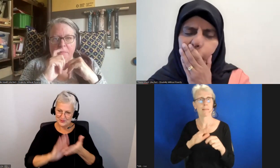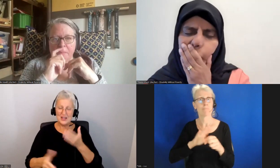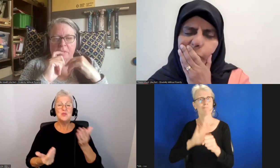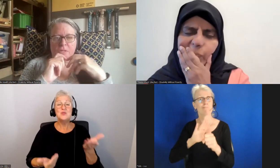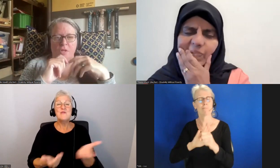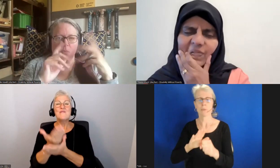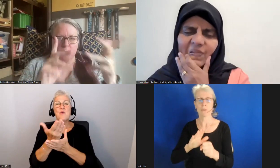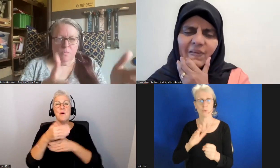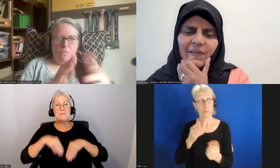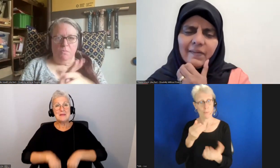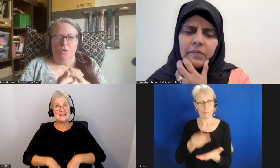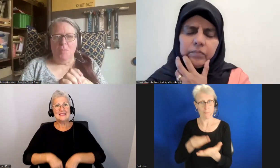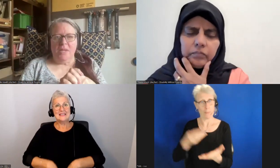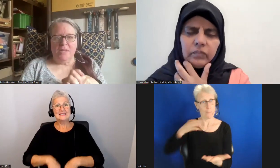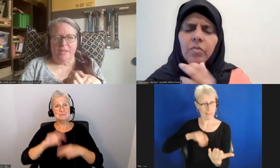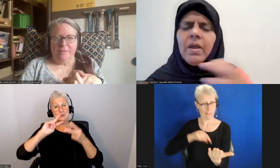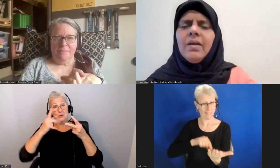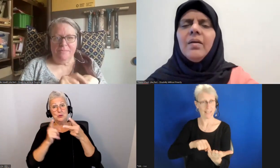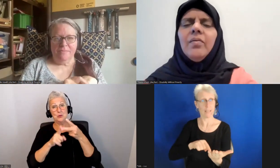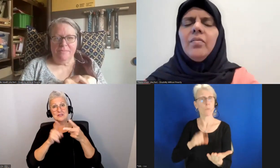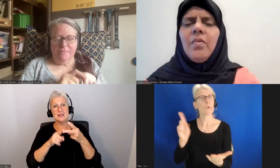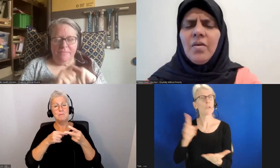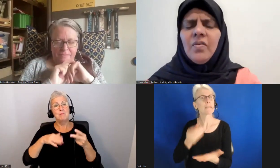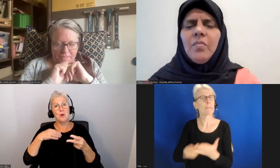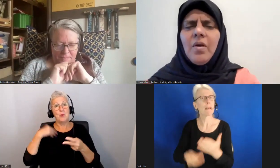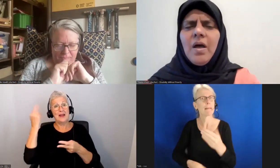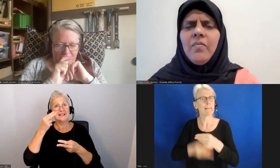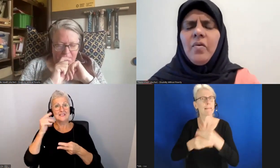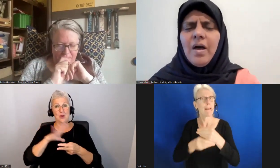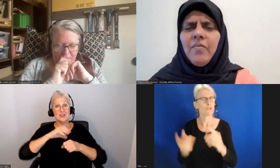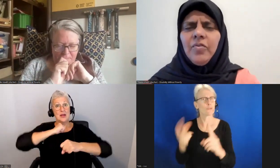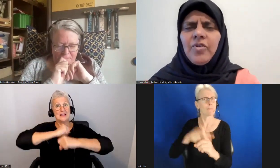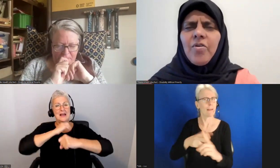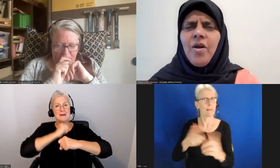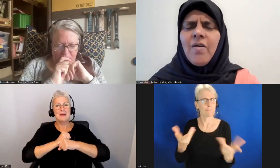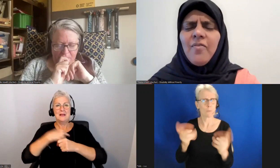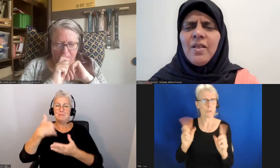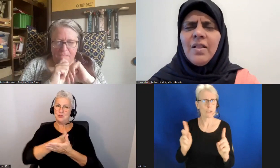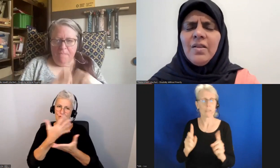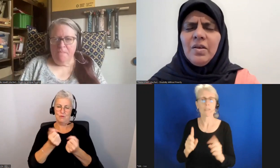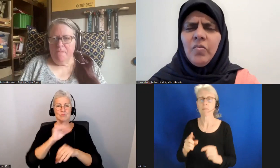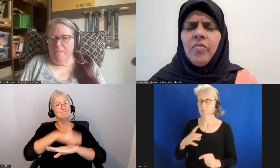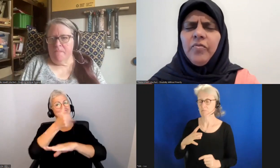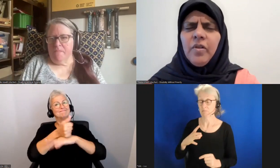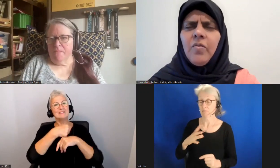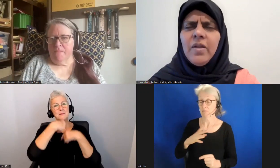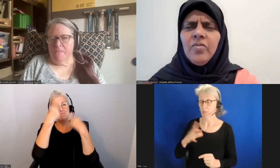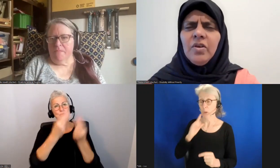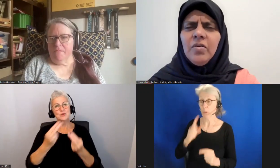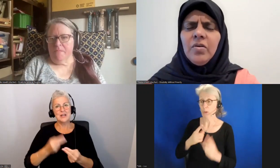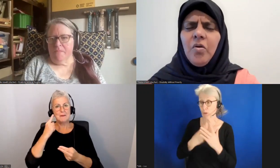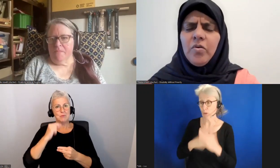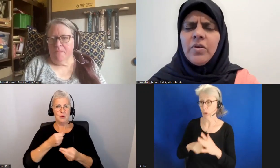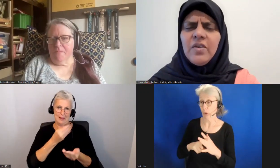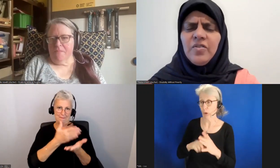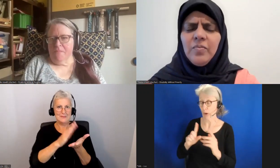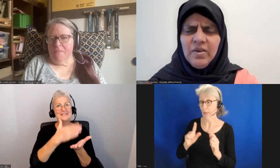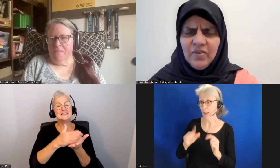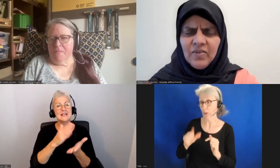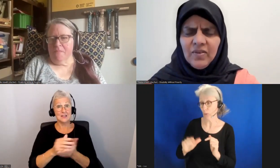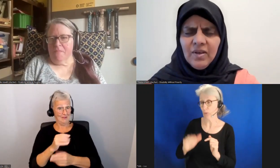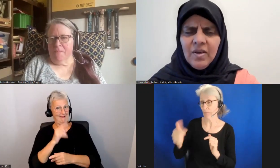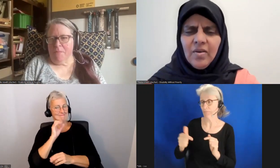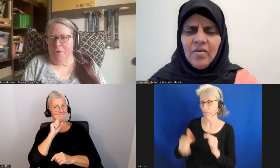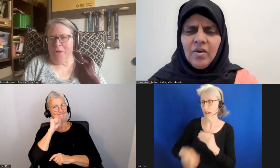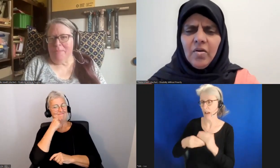benefit. So, new minister. Okay. Awesome. I will start off and then you will flow into your co-creation